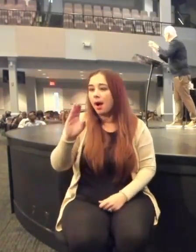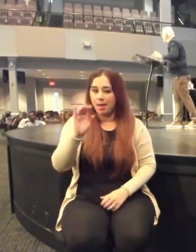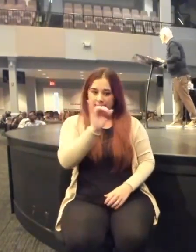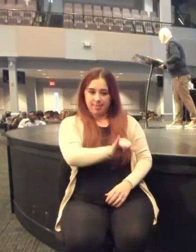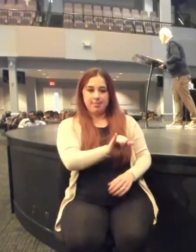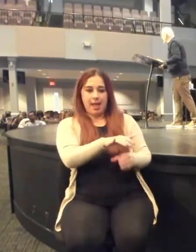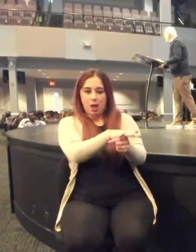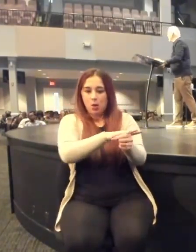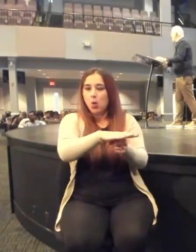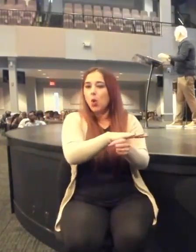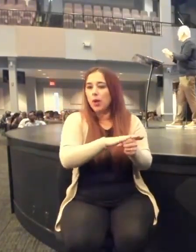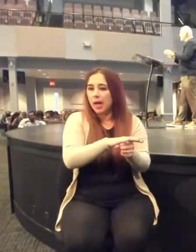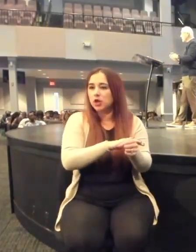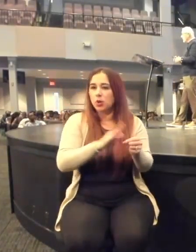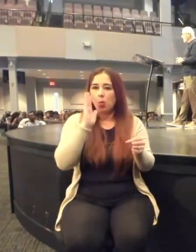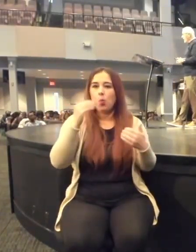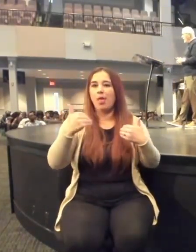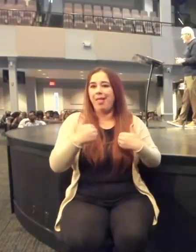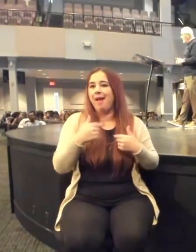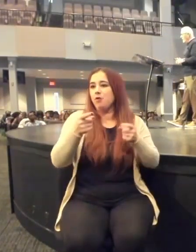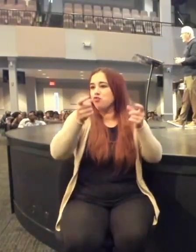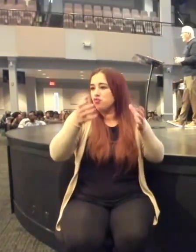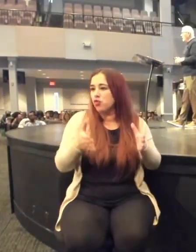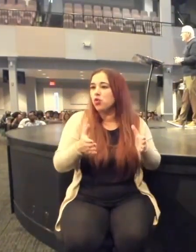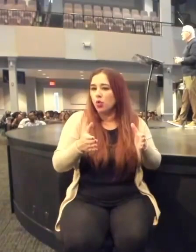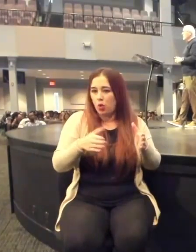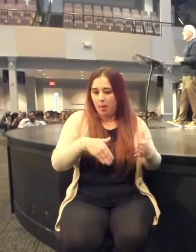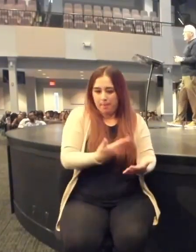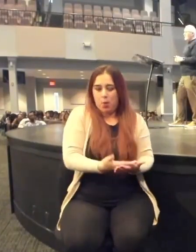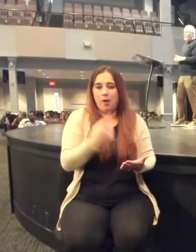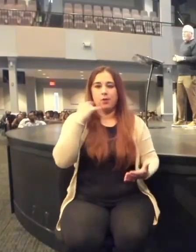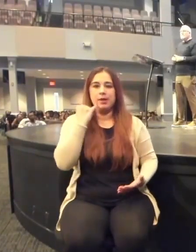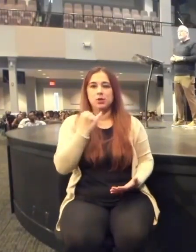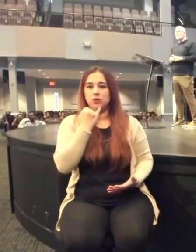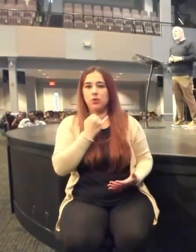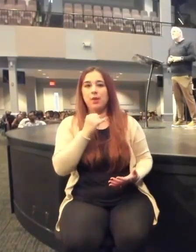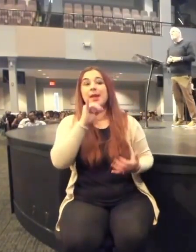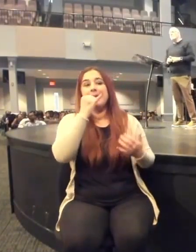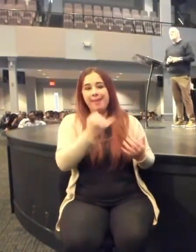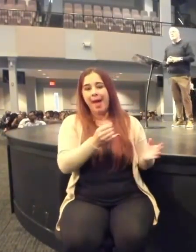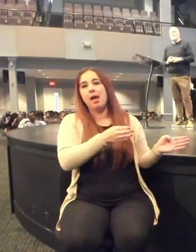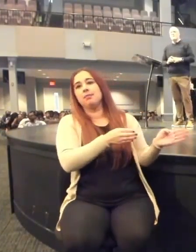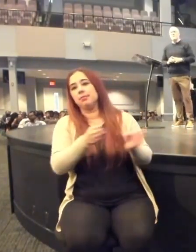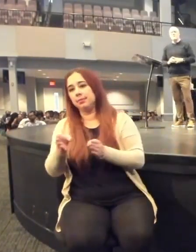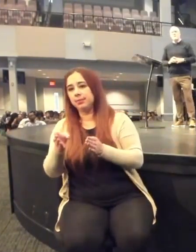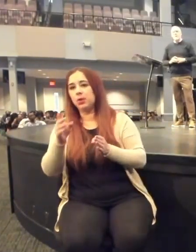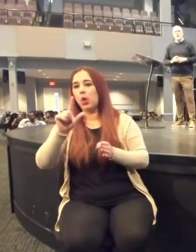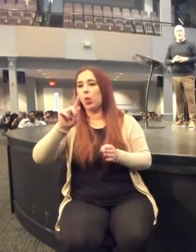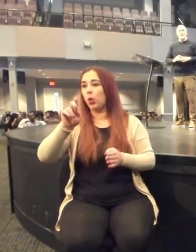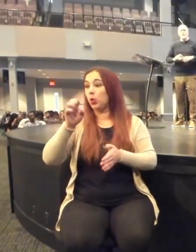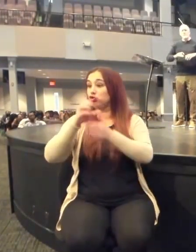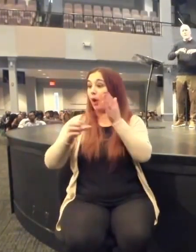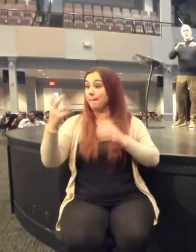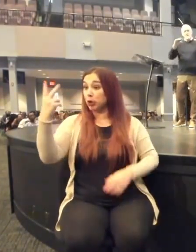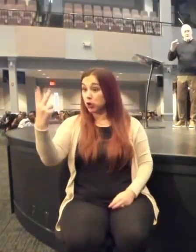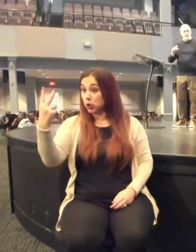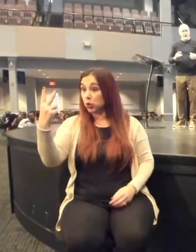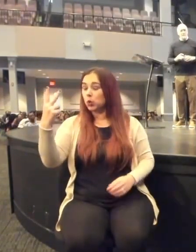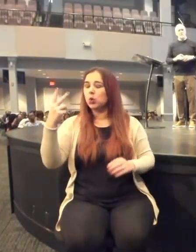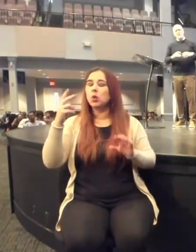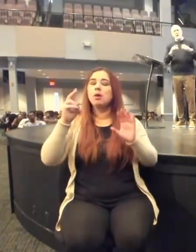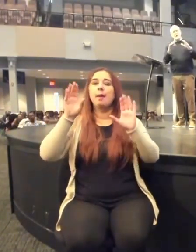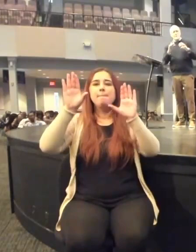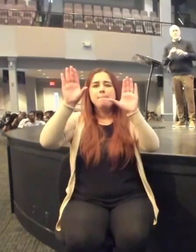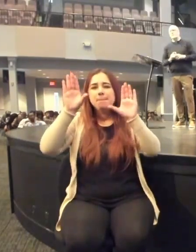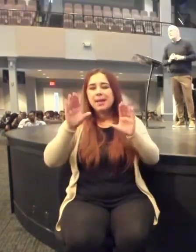place, your location, will come a ruler of Israel. And that brings us now to Luke chapter 2, where these amazing